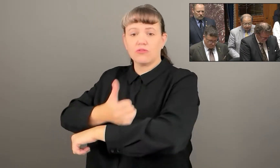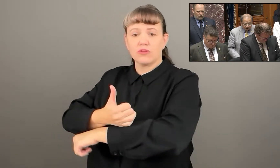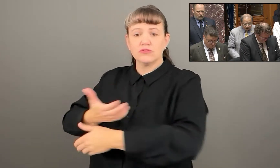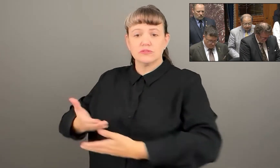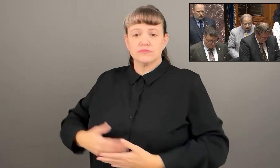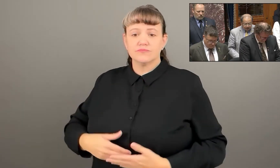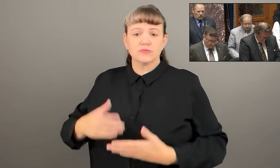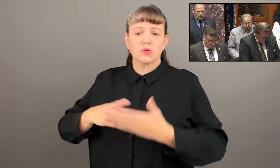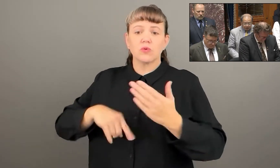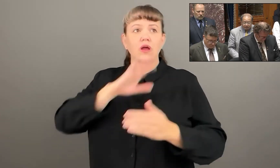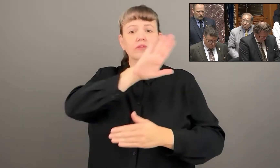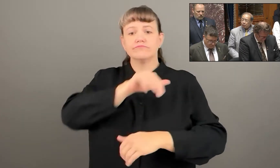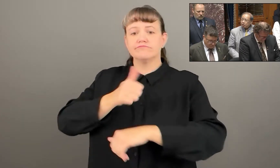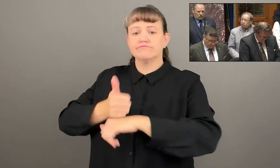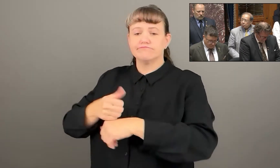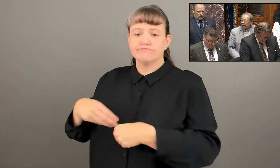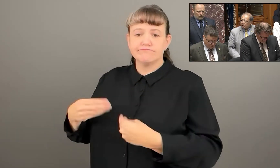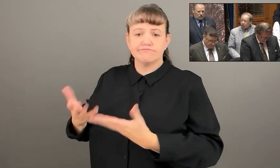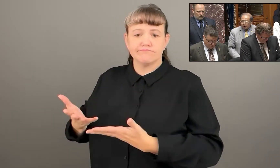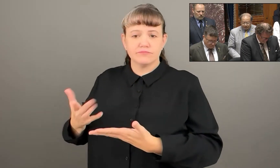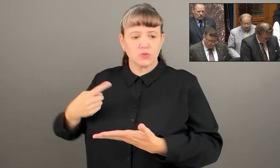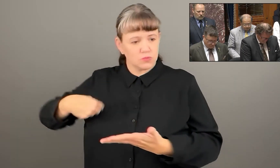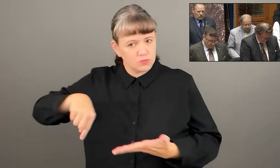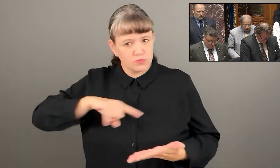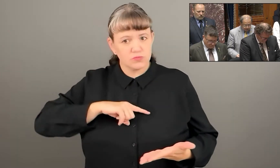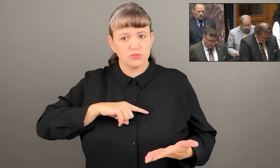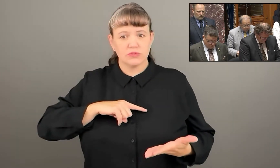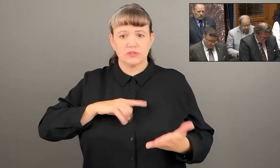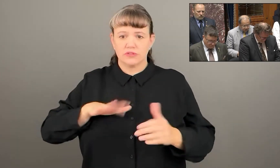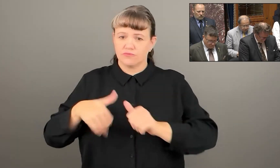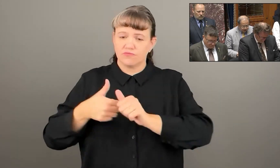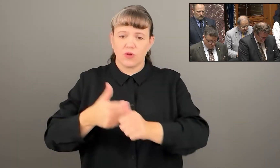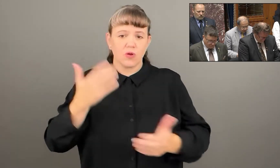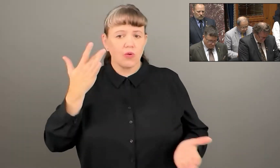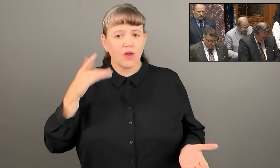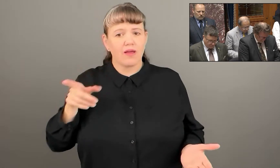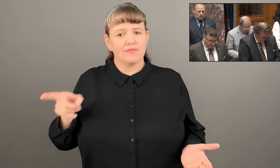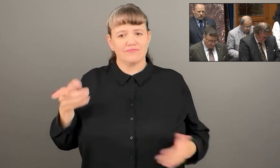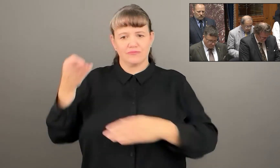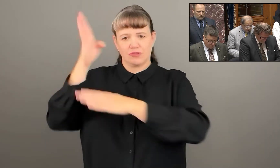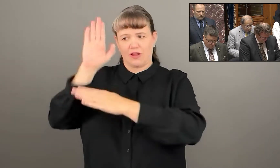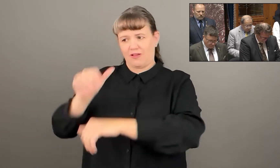must have been established by God." Let us pray.